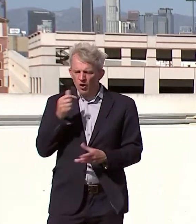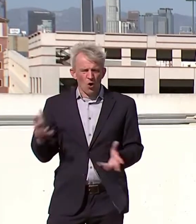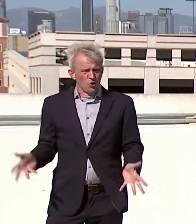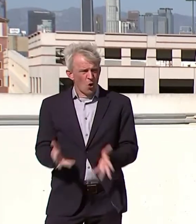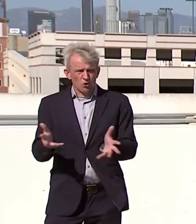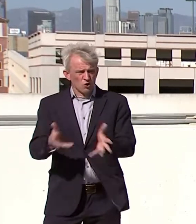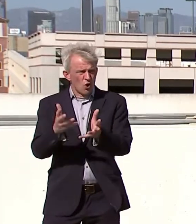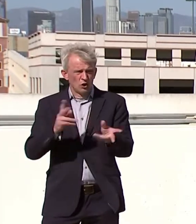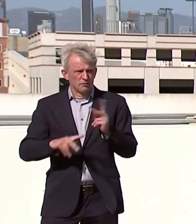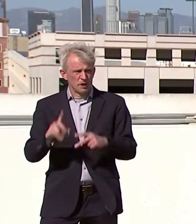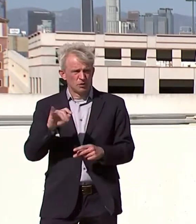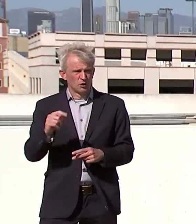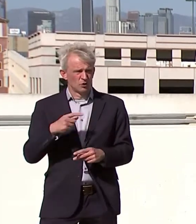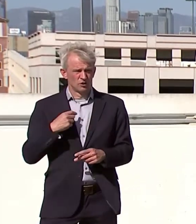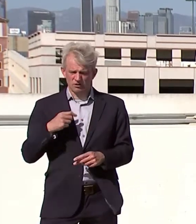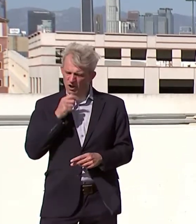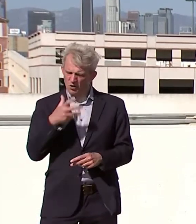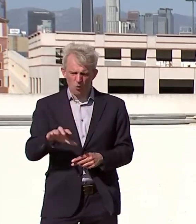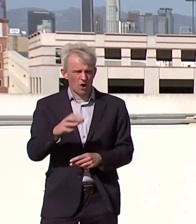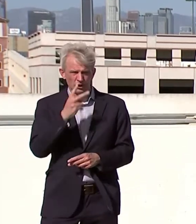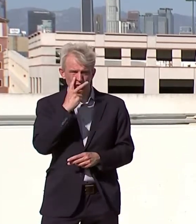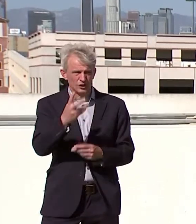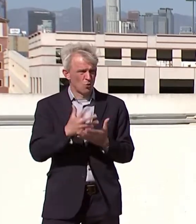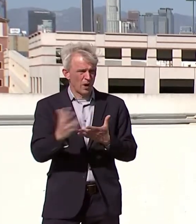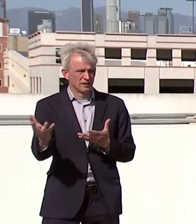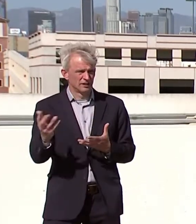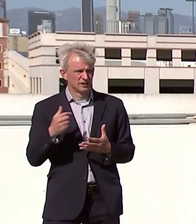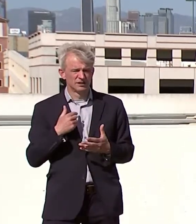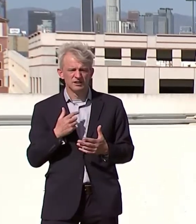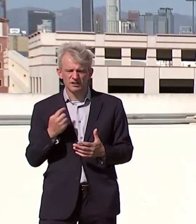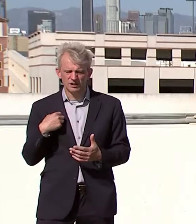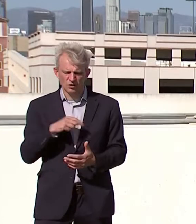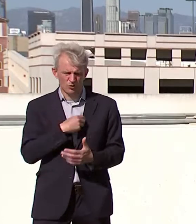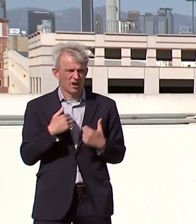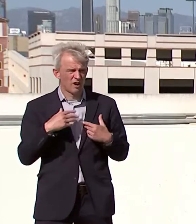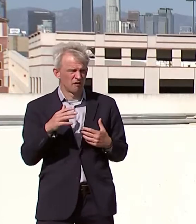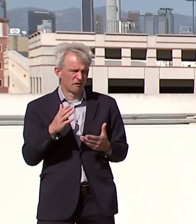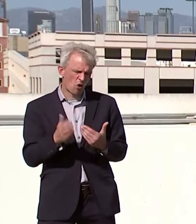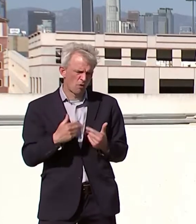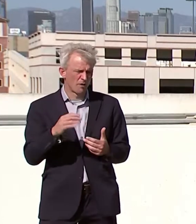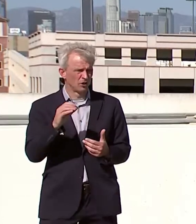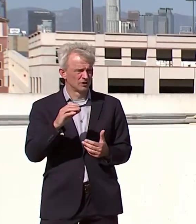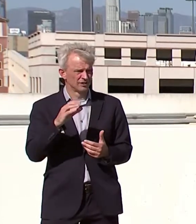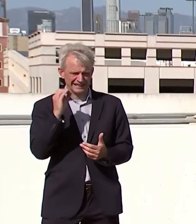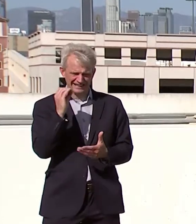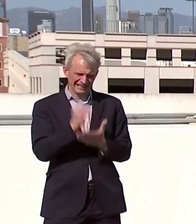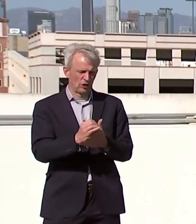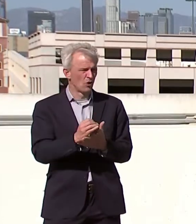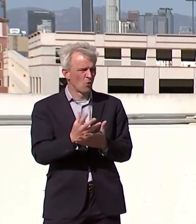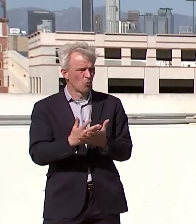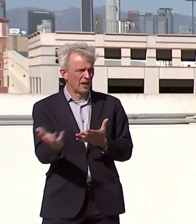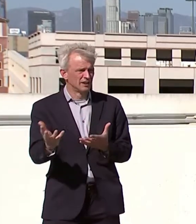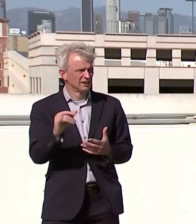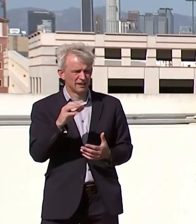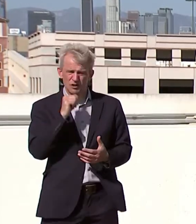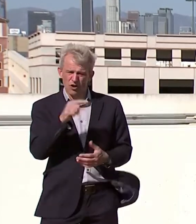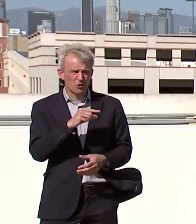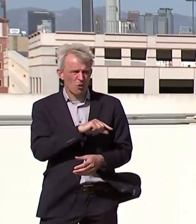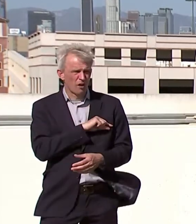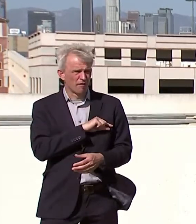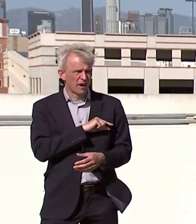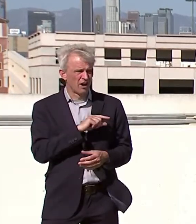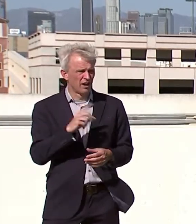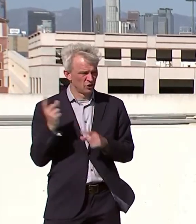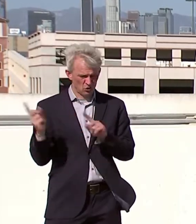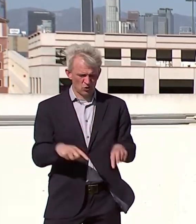see any waste. I'm proud of the LA City ones. We have basically zero waste. So if you're vaccine hunting one of our sites, you're not qualified, you're probably not going to get